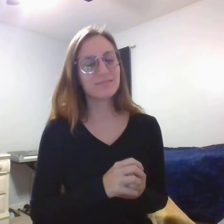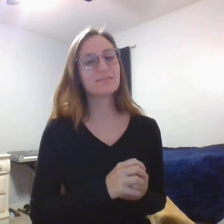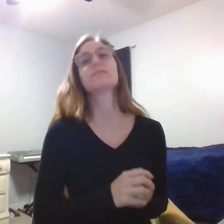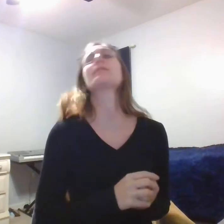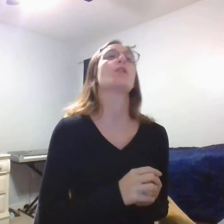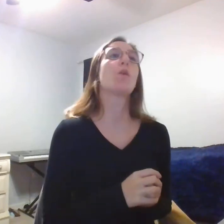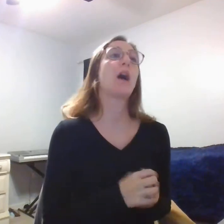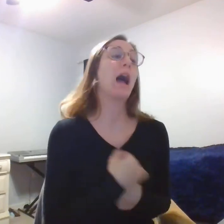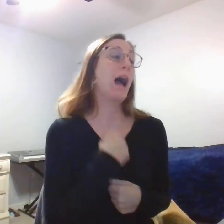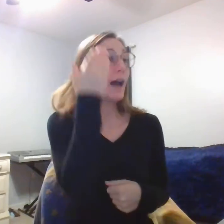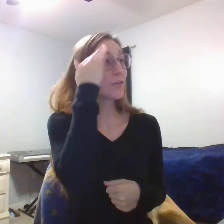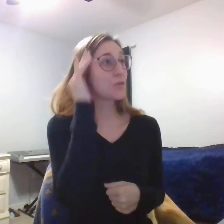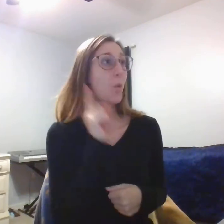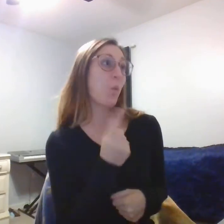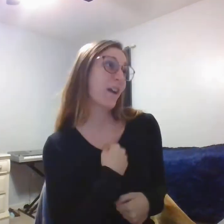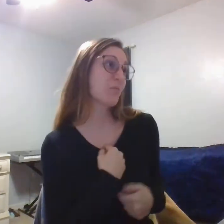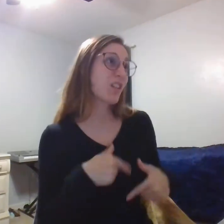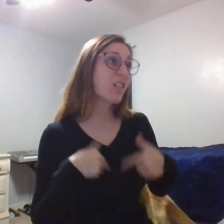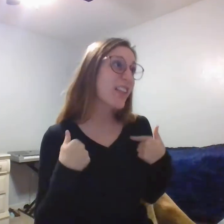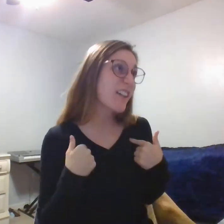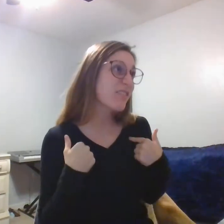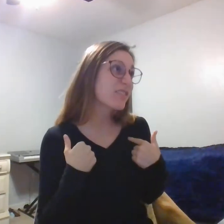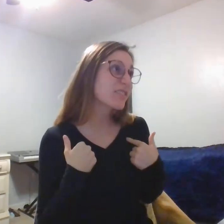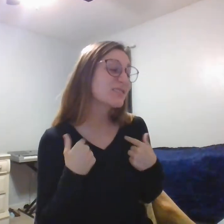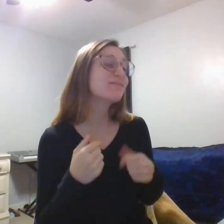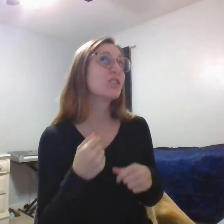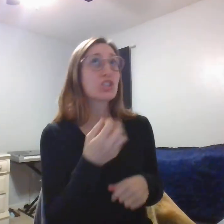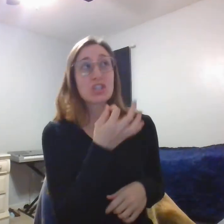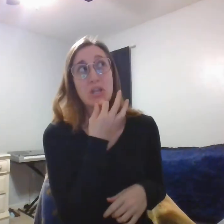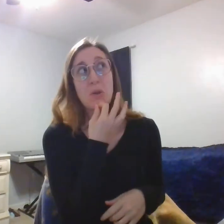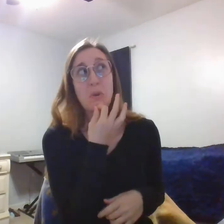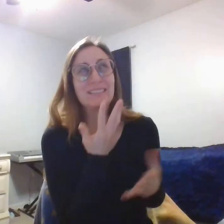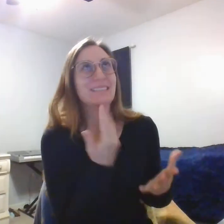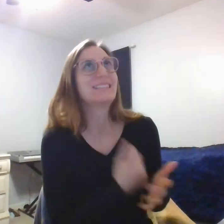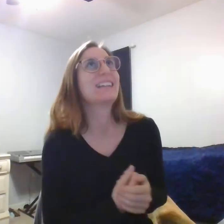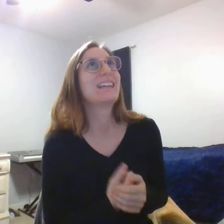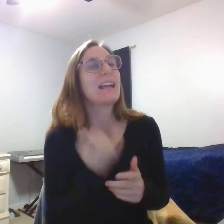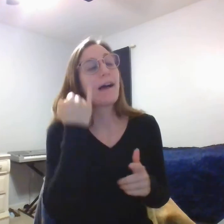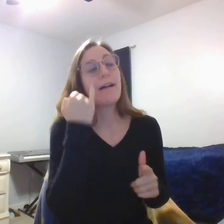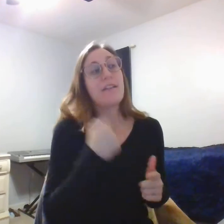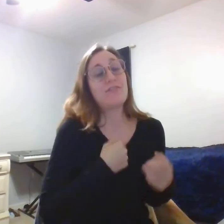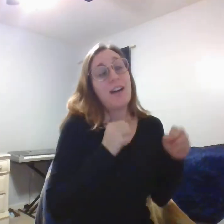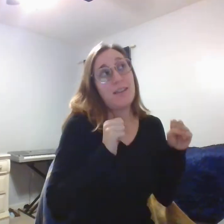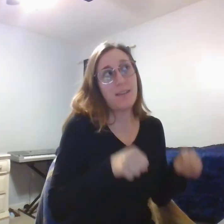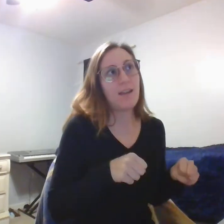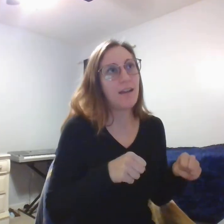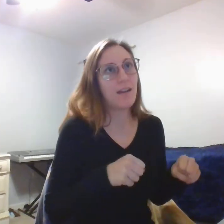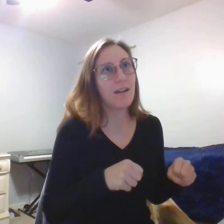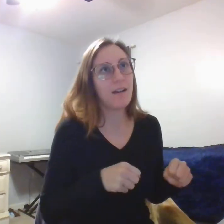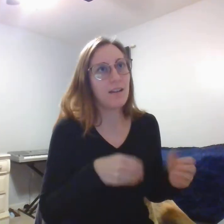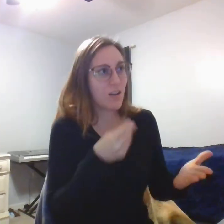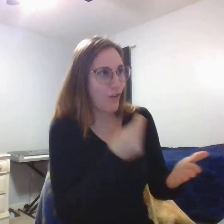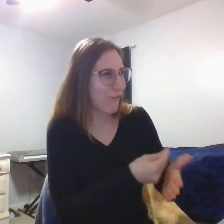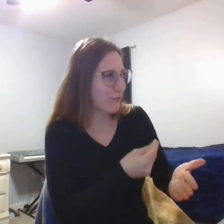where I'm going to live next semester. I don't know if I'm going to be able to afford it. I don't know if I'm getting financial aid because